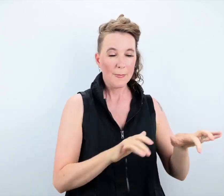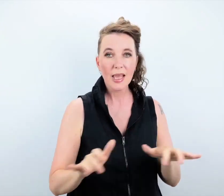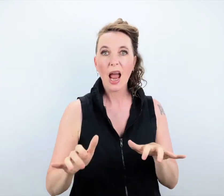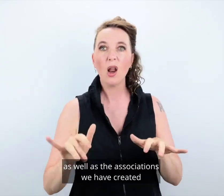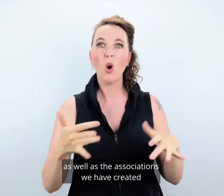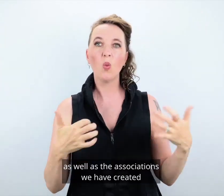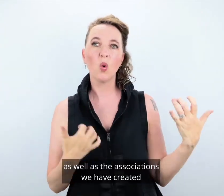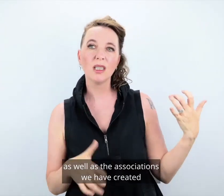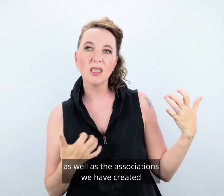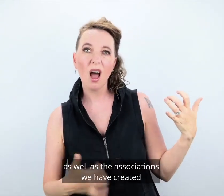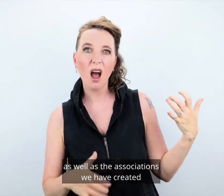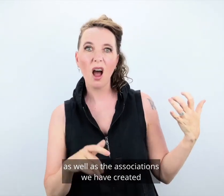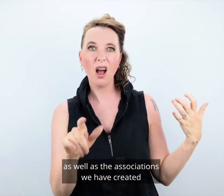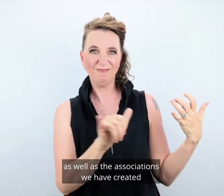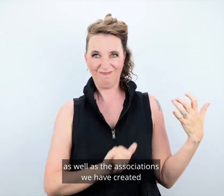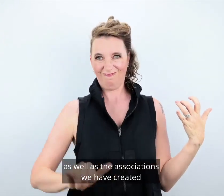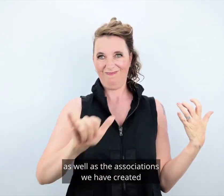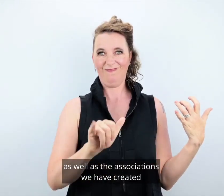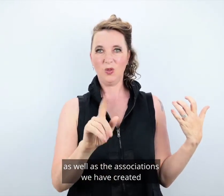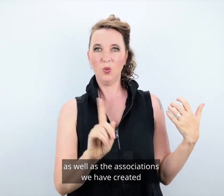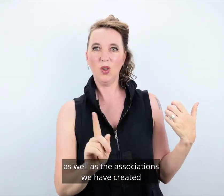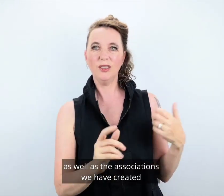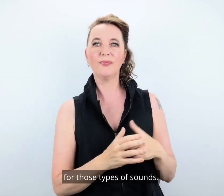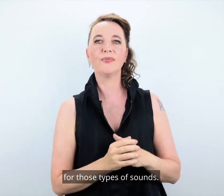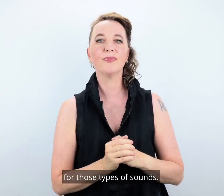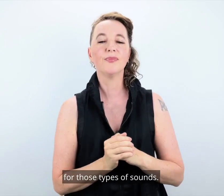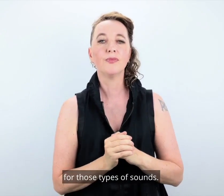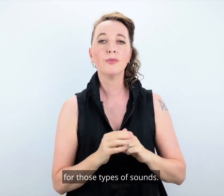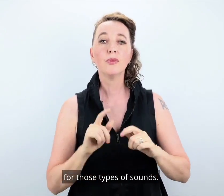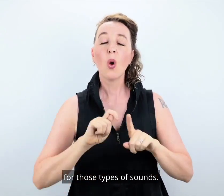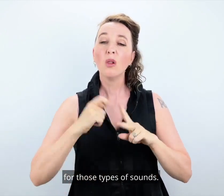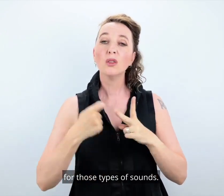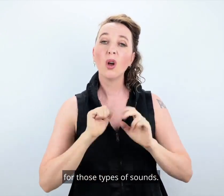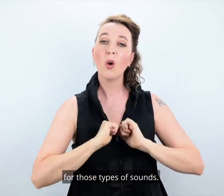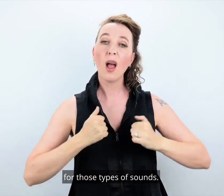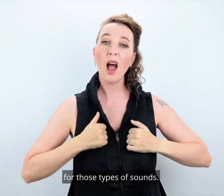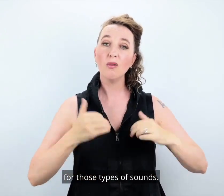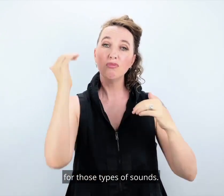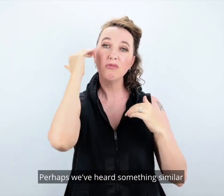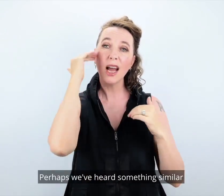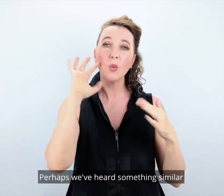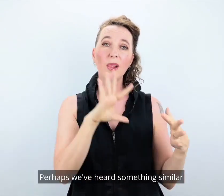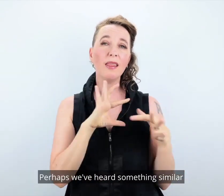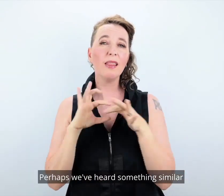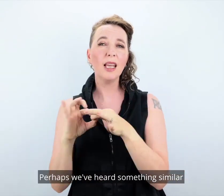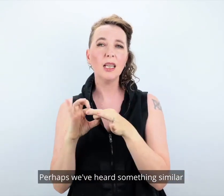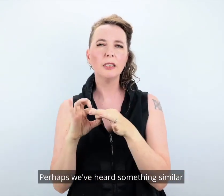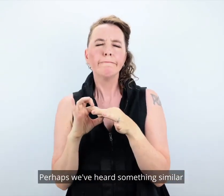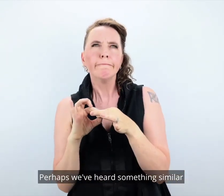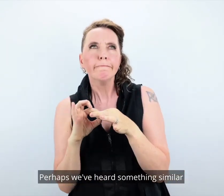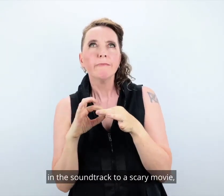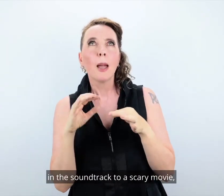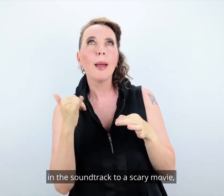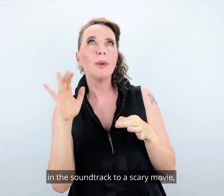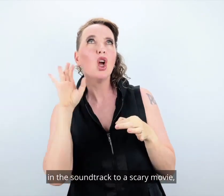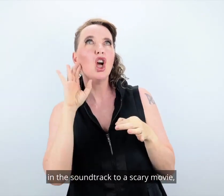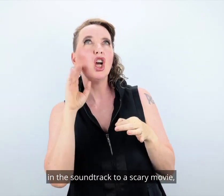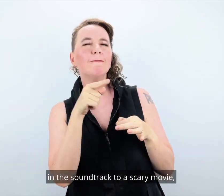as well as the associations we have created for those types of sounds. Perhaps we've heard something similar in the soundtrack to a